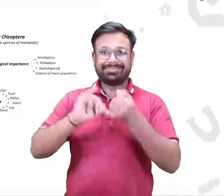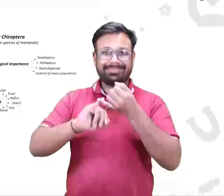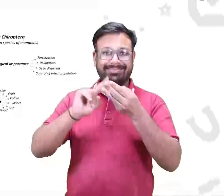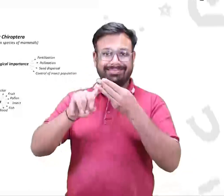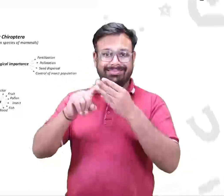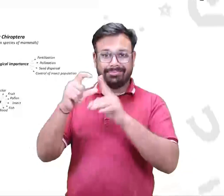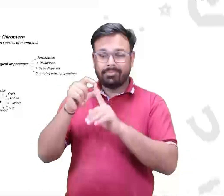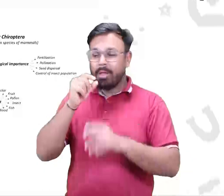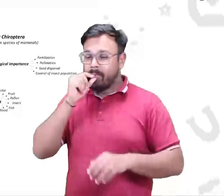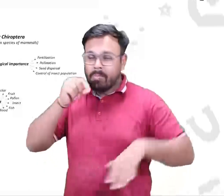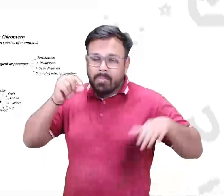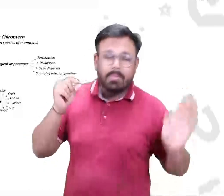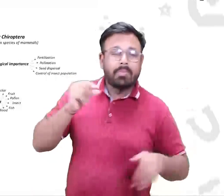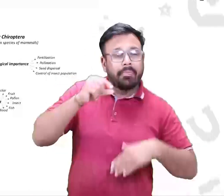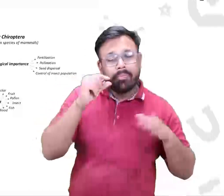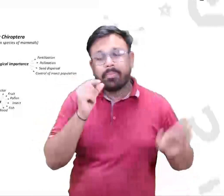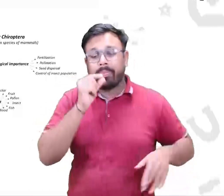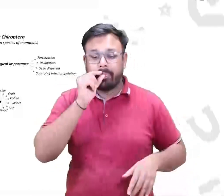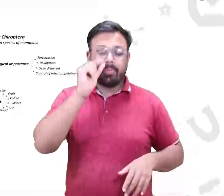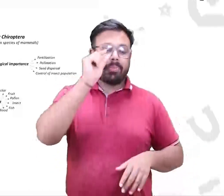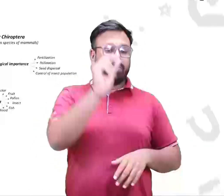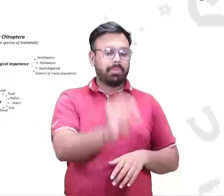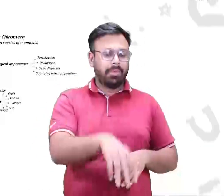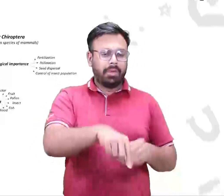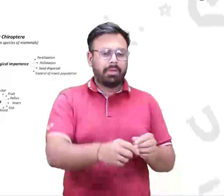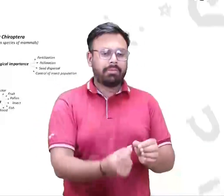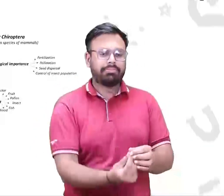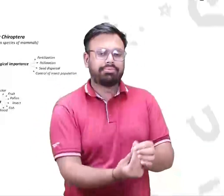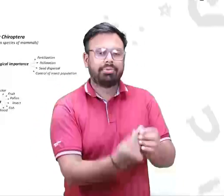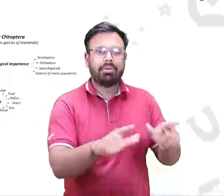They help in seed dispersal,